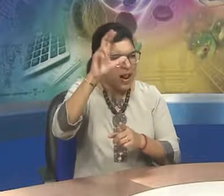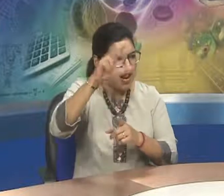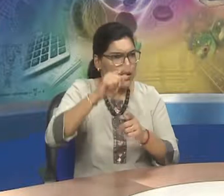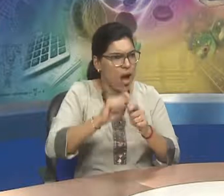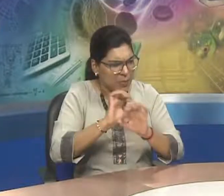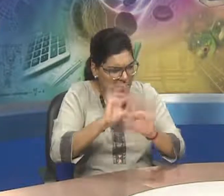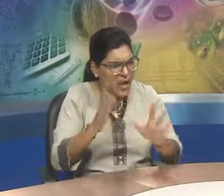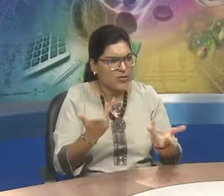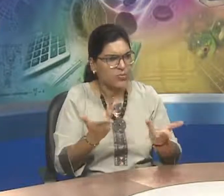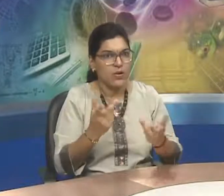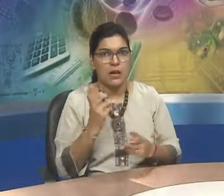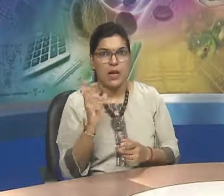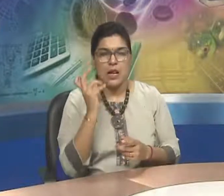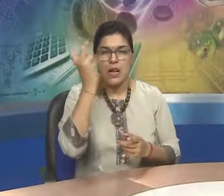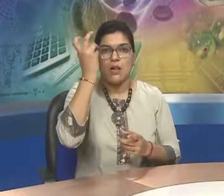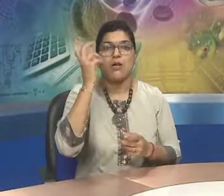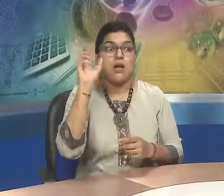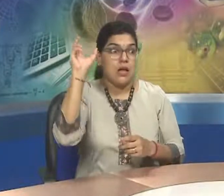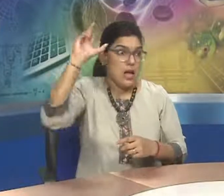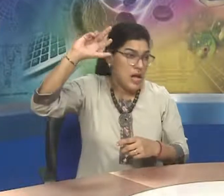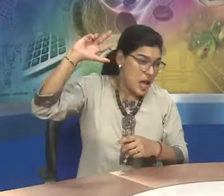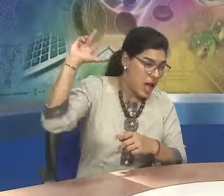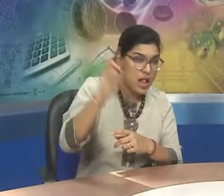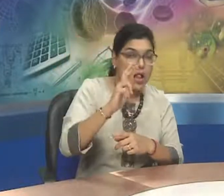means the person is in aggression.